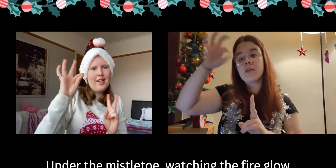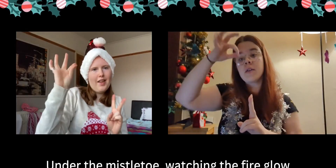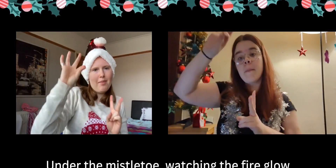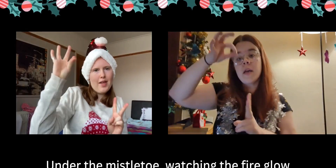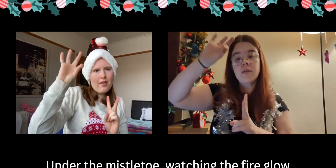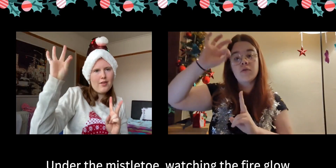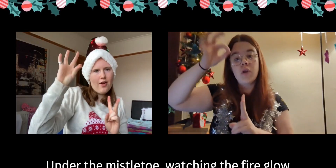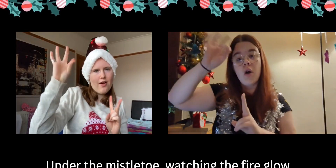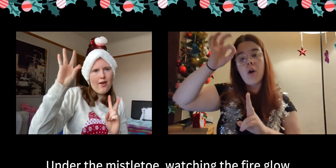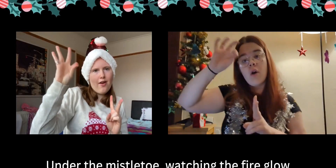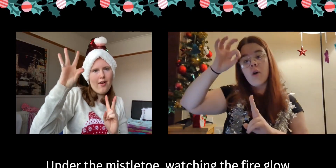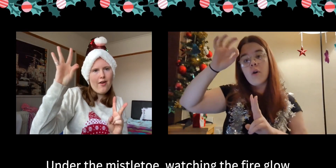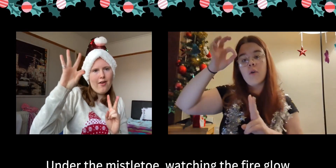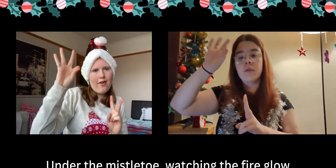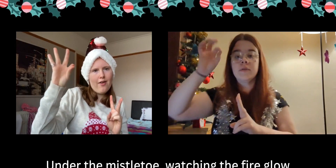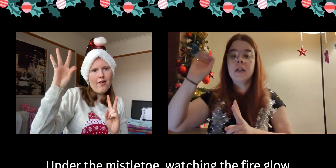too, under the mistletoe.